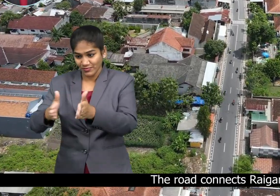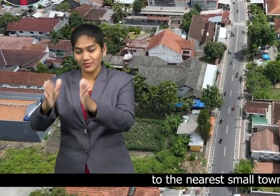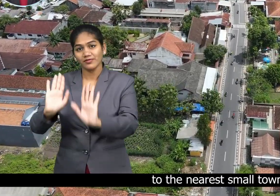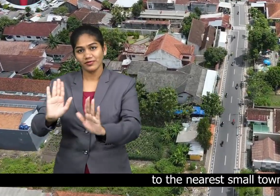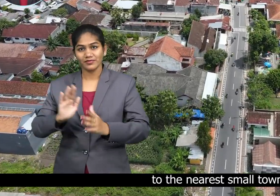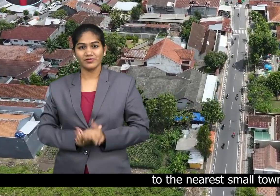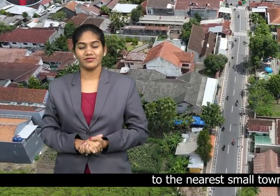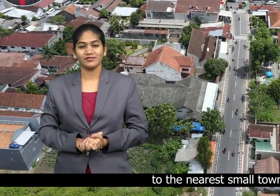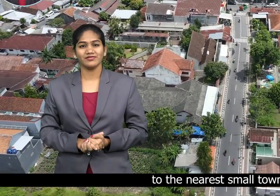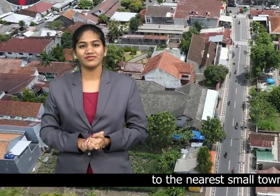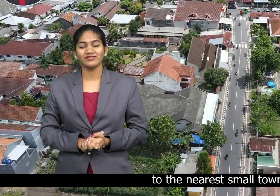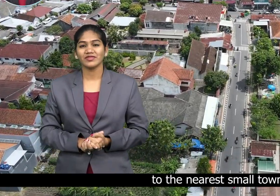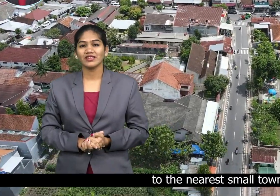to the nearest small town,